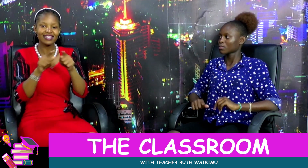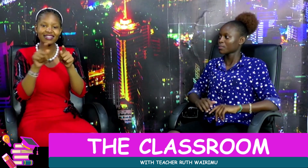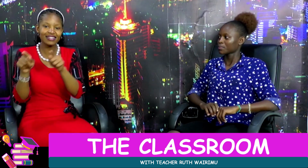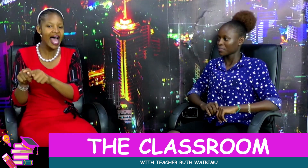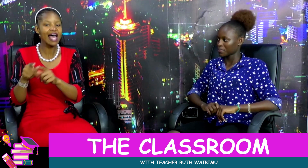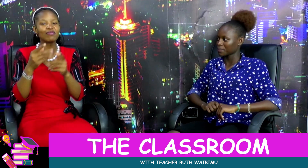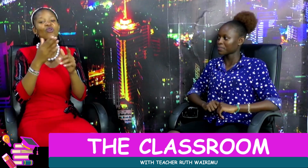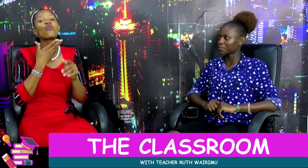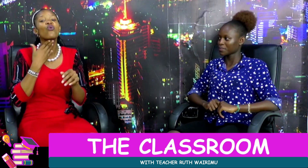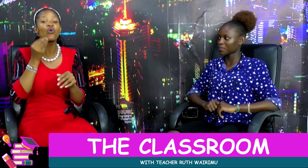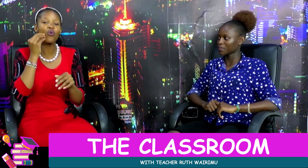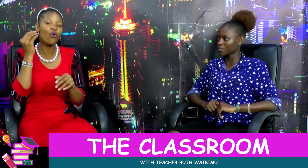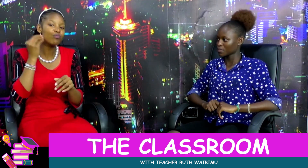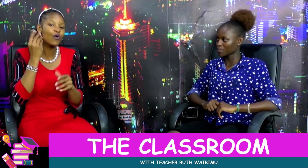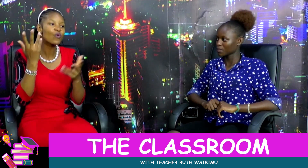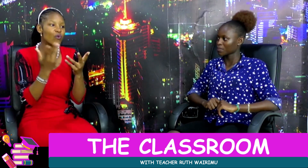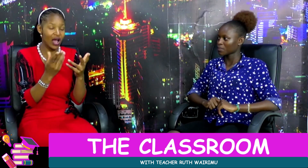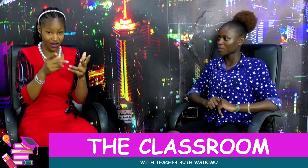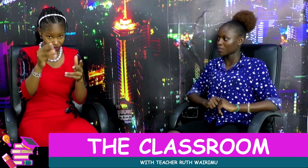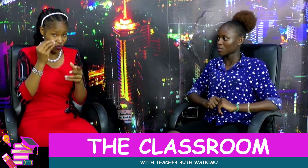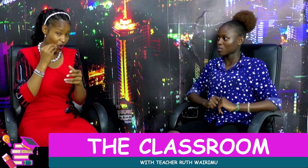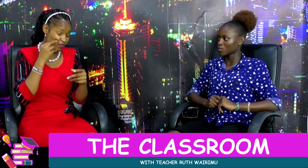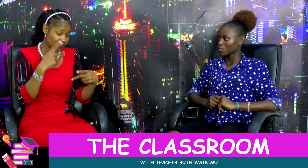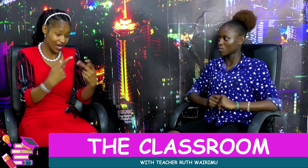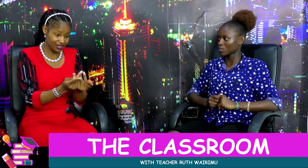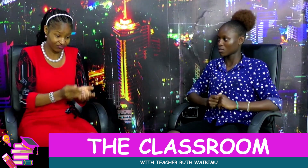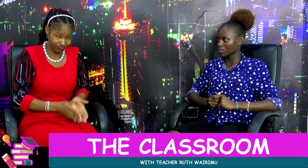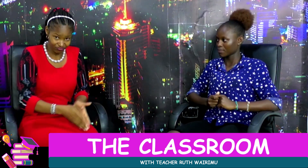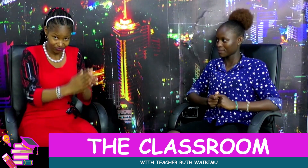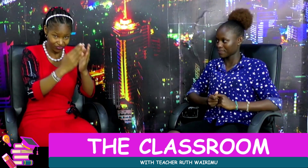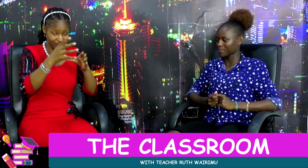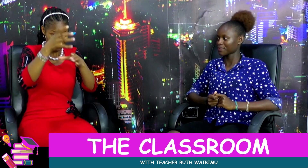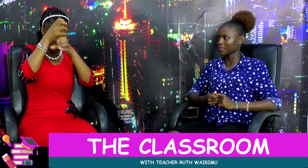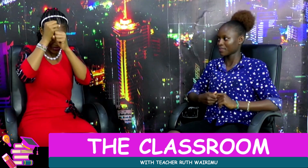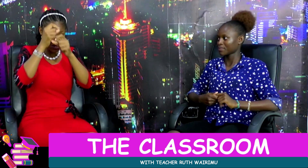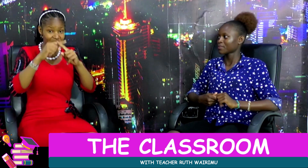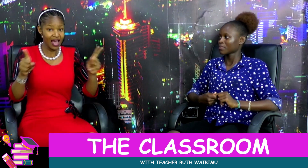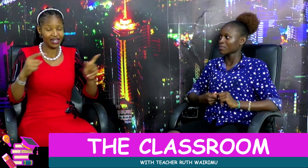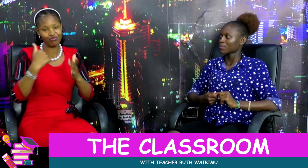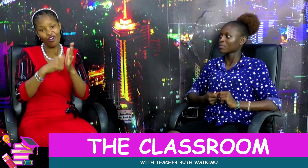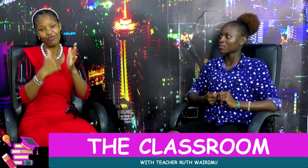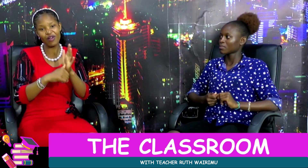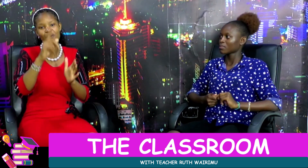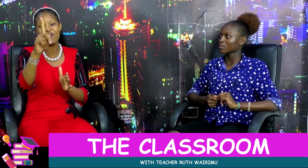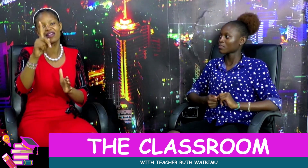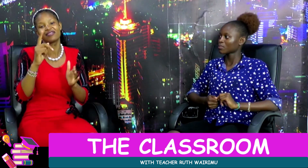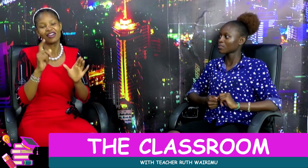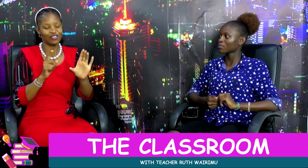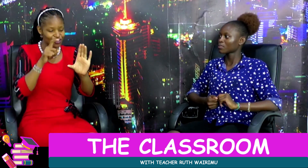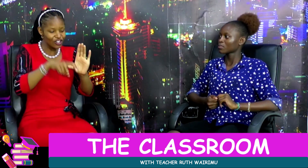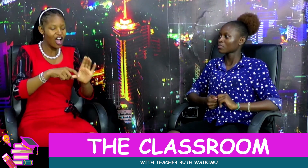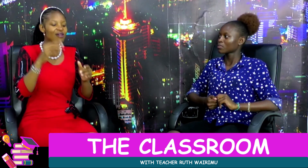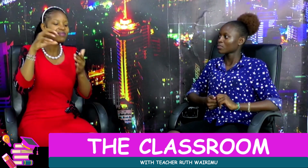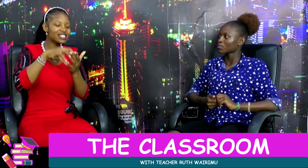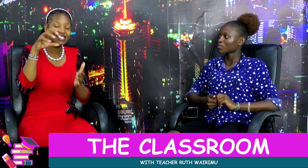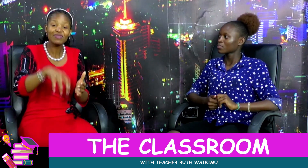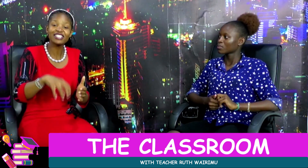let's not just forget it and put it away. So if maybe in your home area, you can